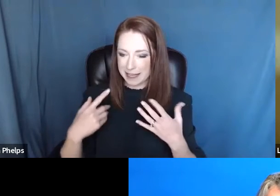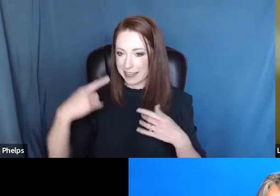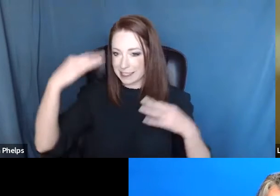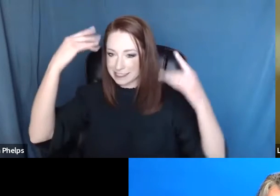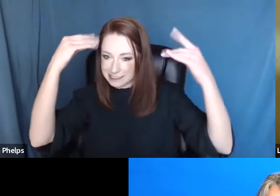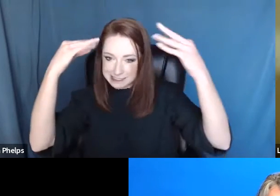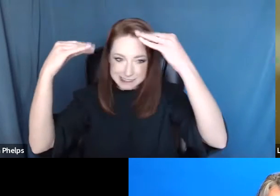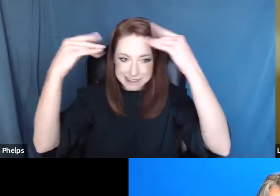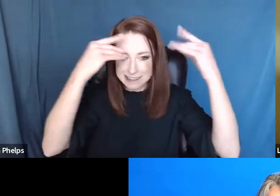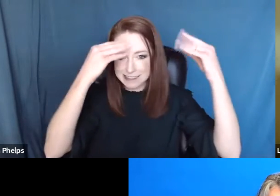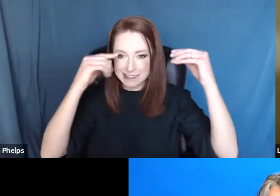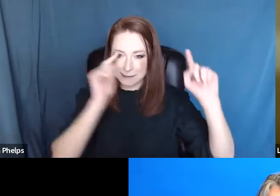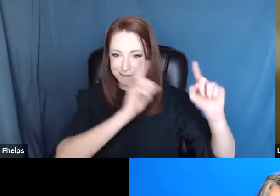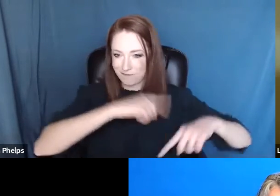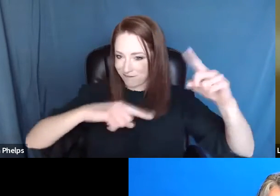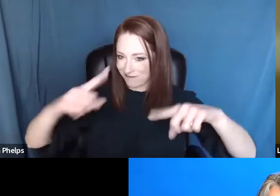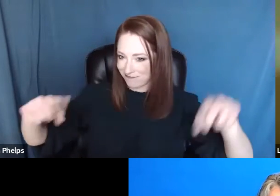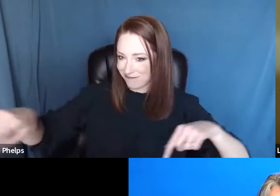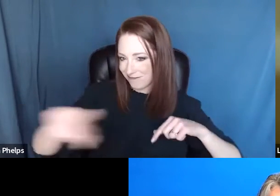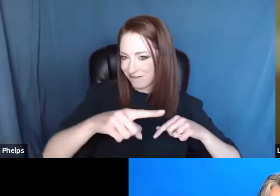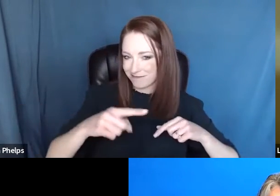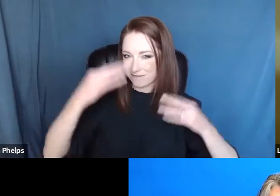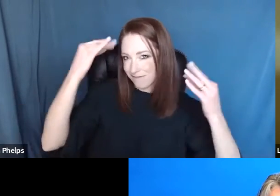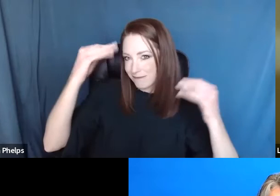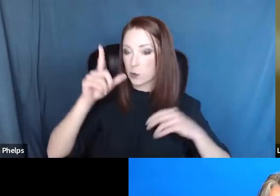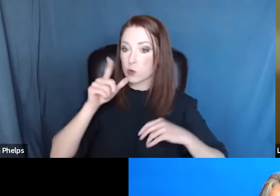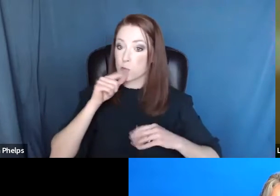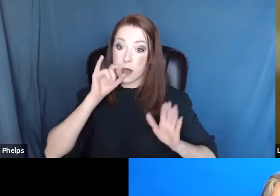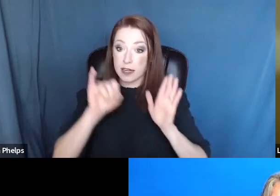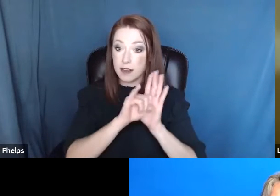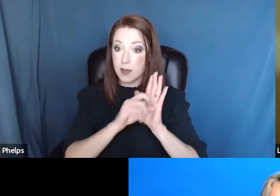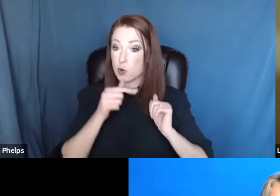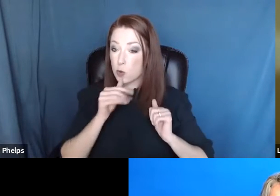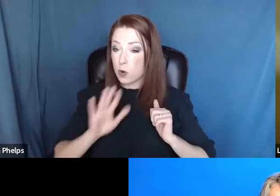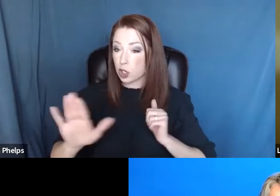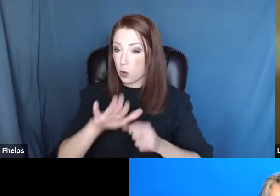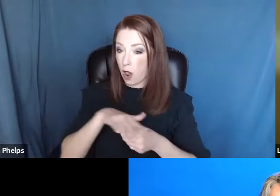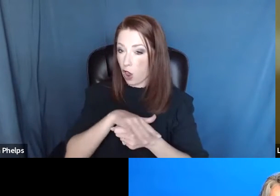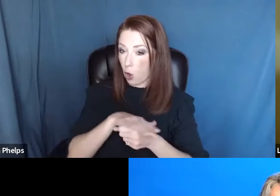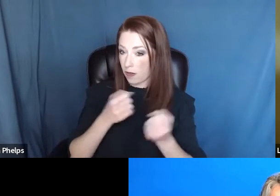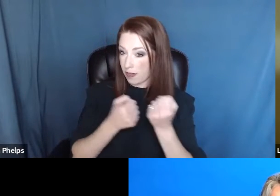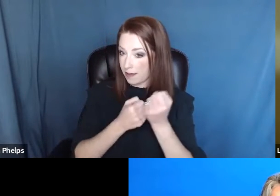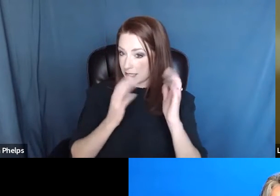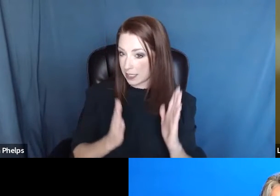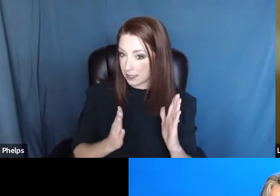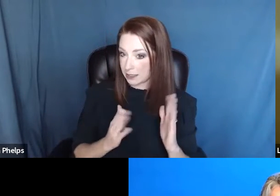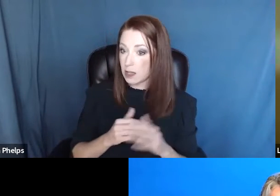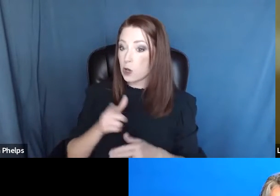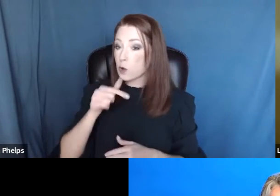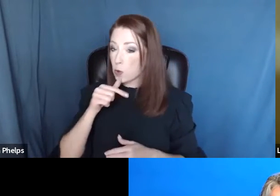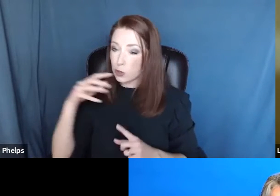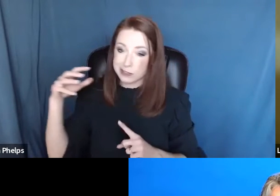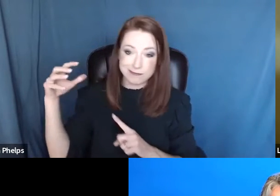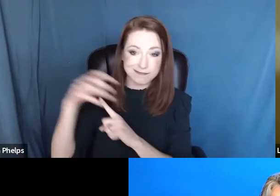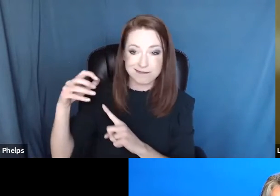table, and identifying who are your local advocates too, who is the